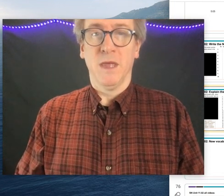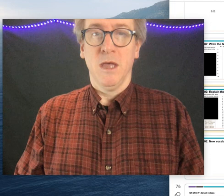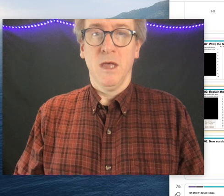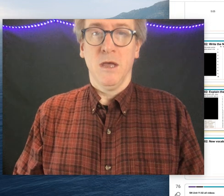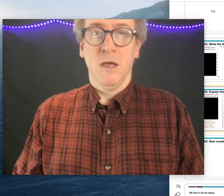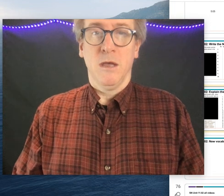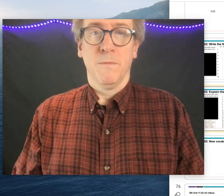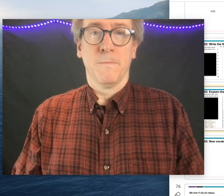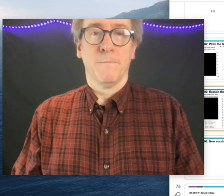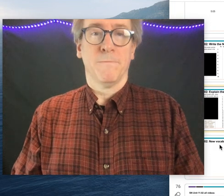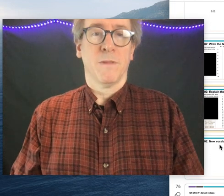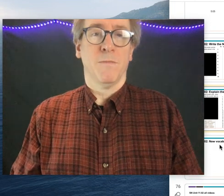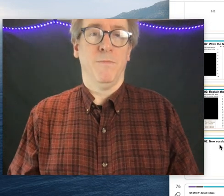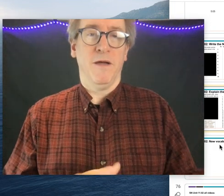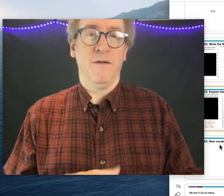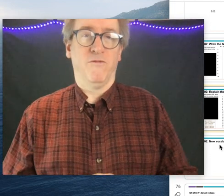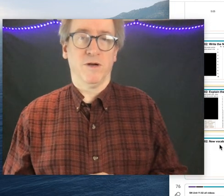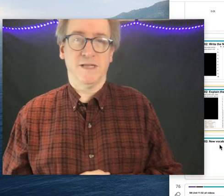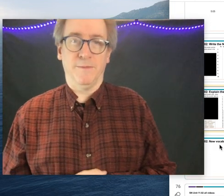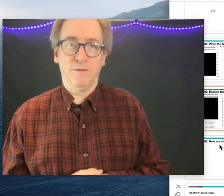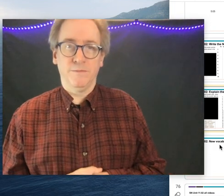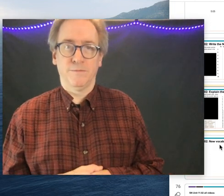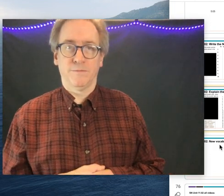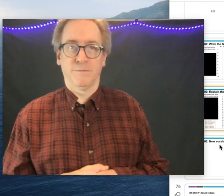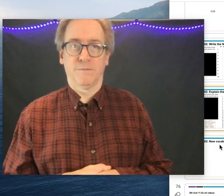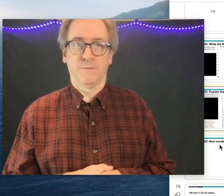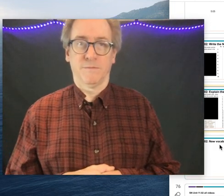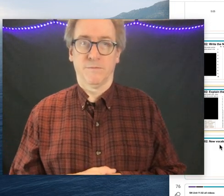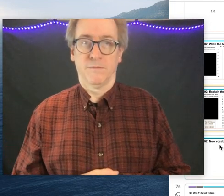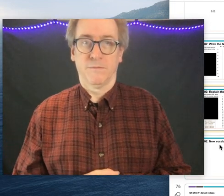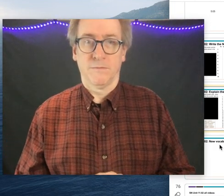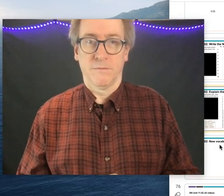fine. But for example,